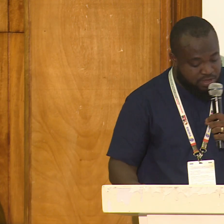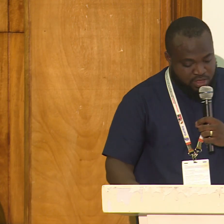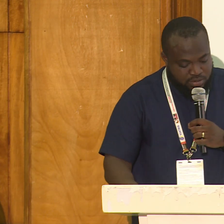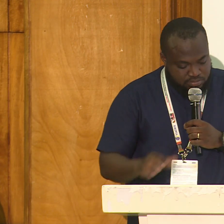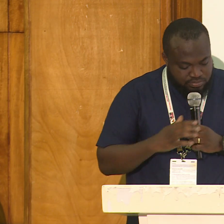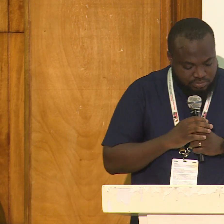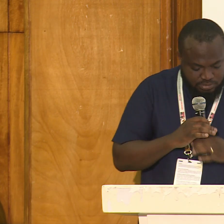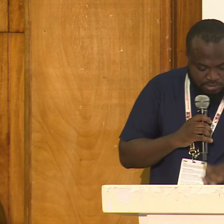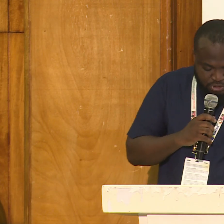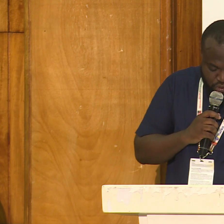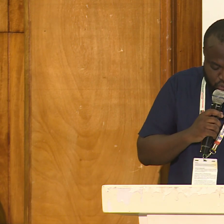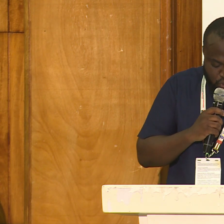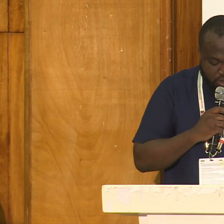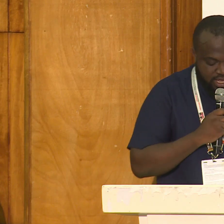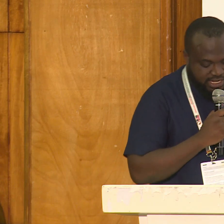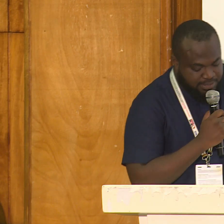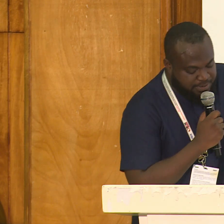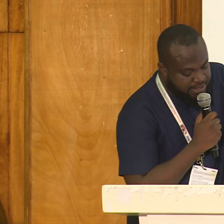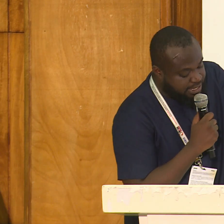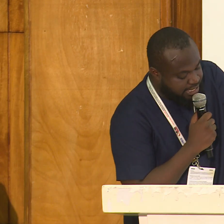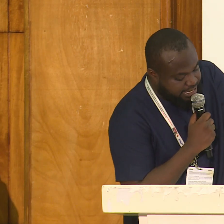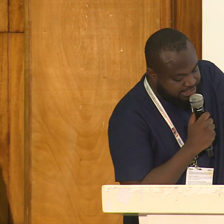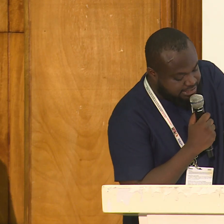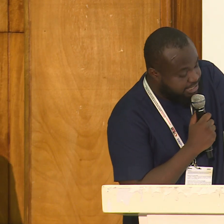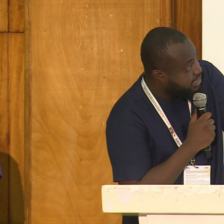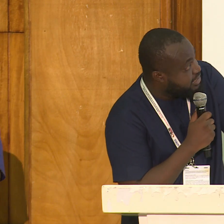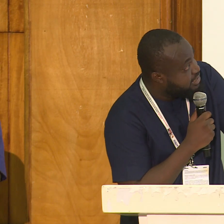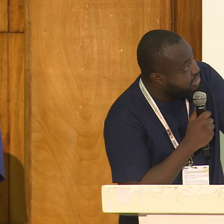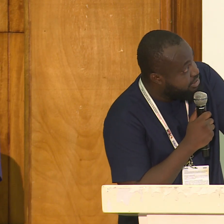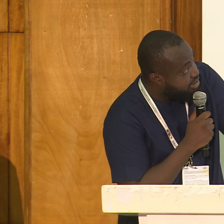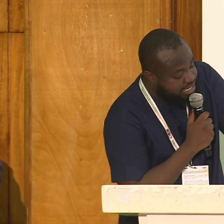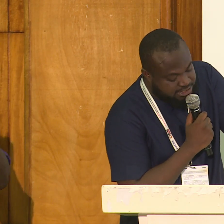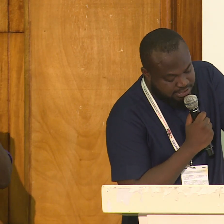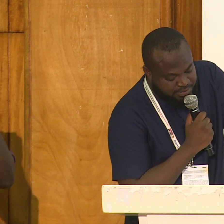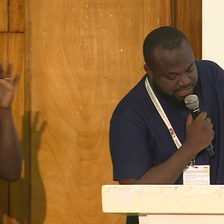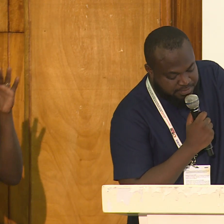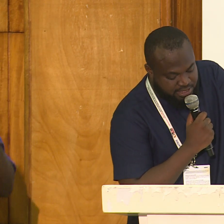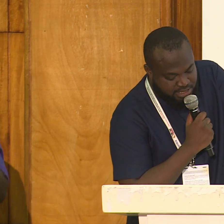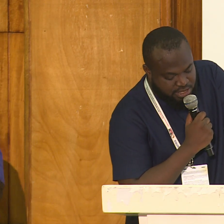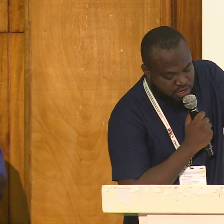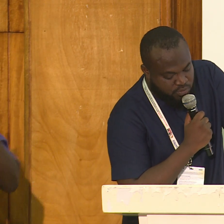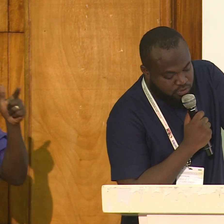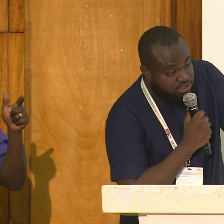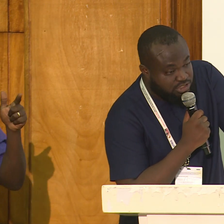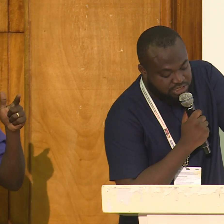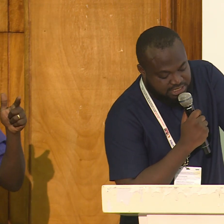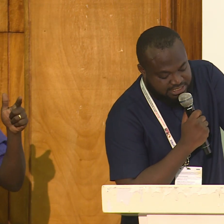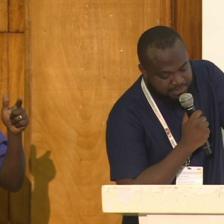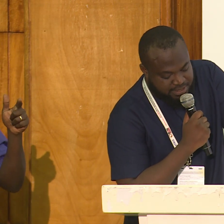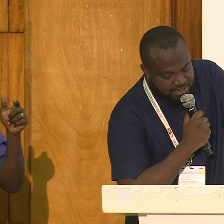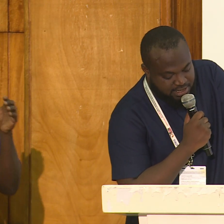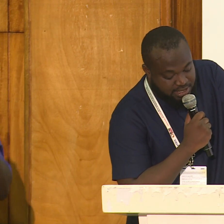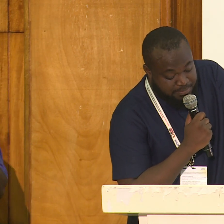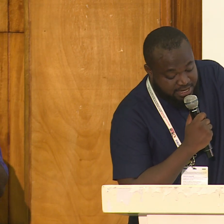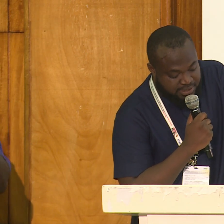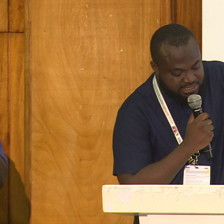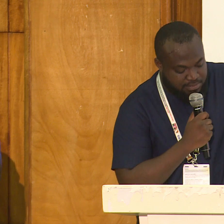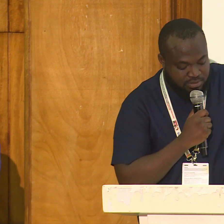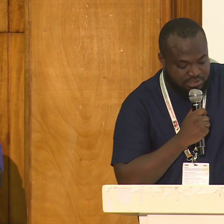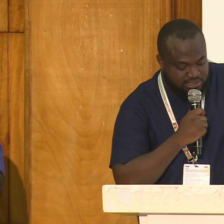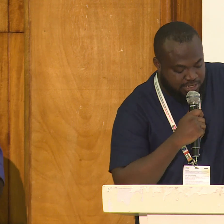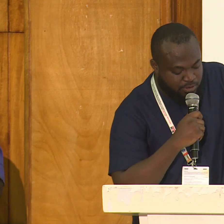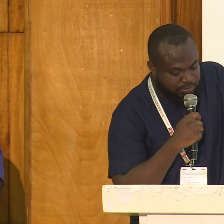Okay. So Ghana's epidemic, like I said, is a generalized epidemic with concentrated